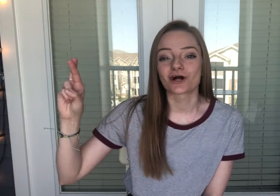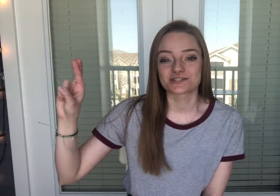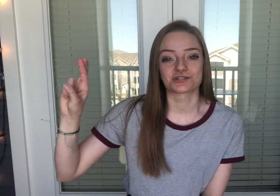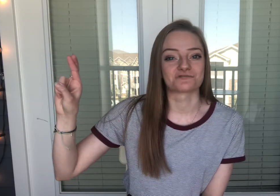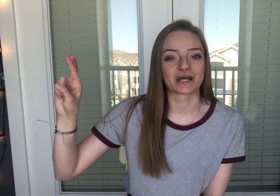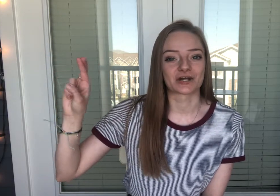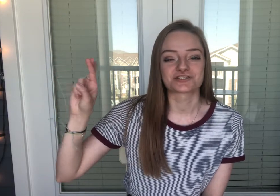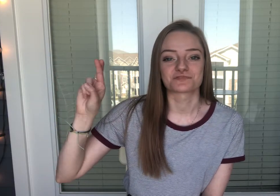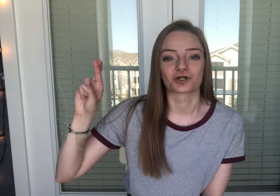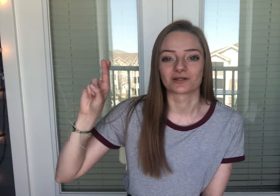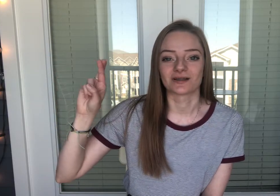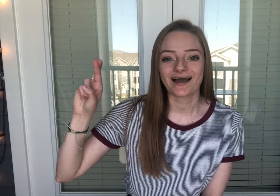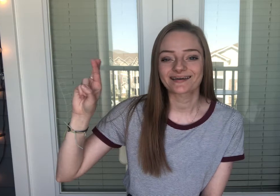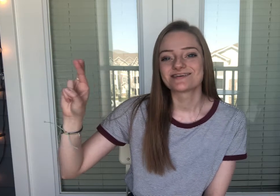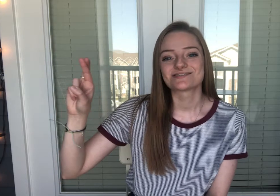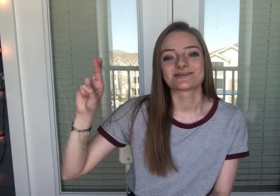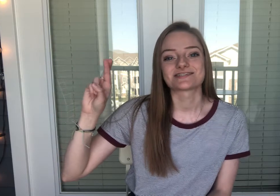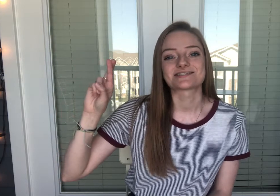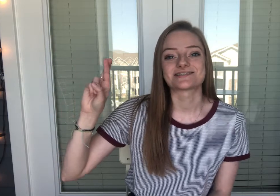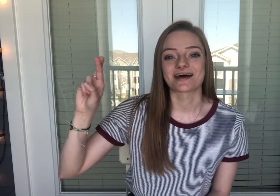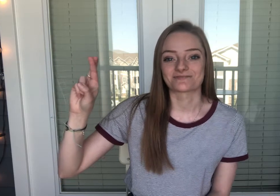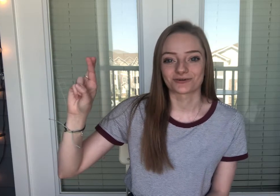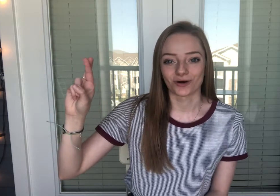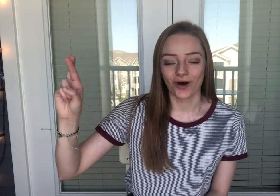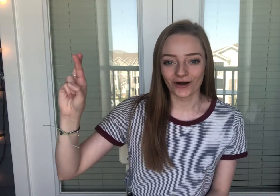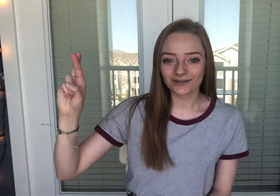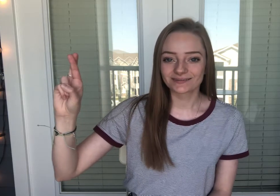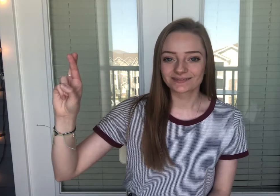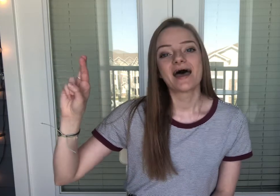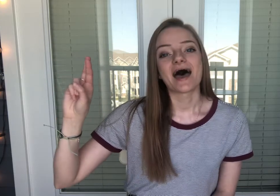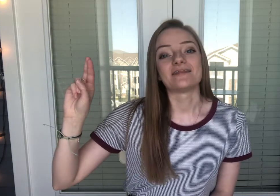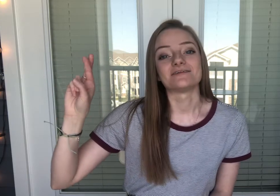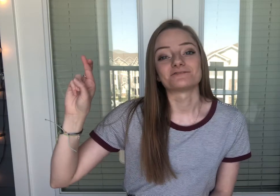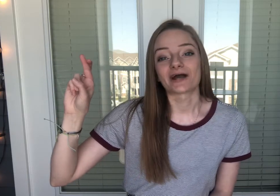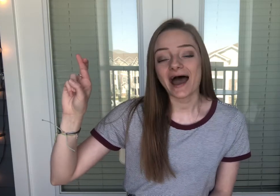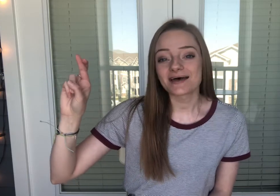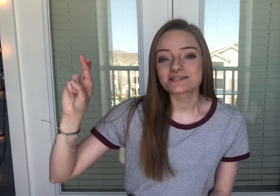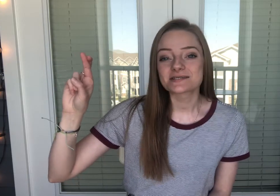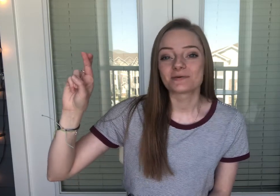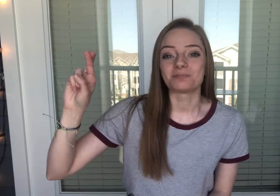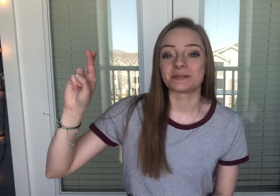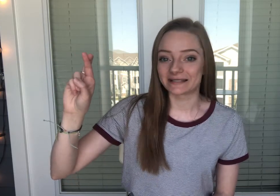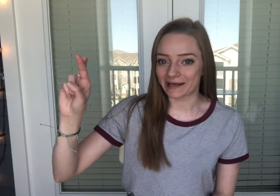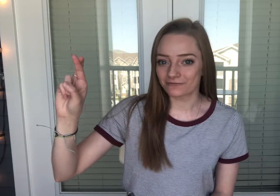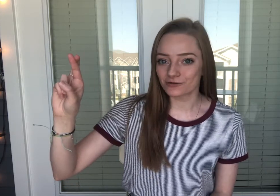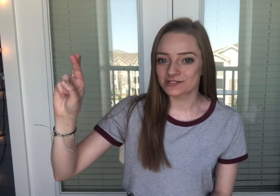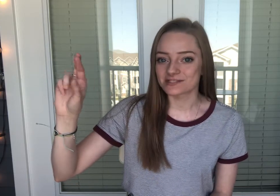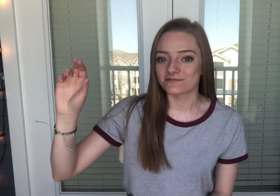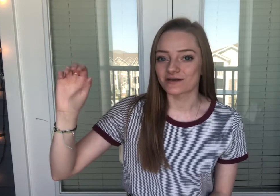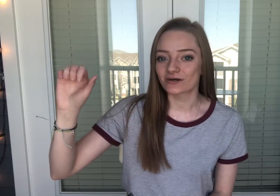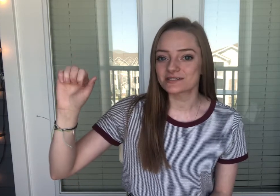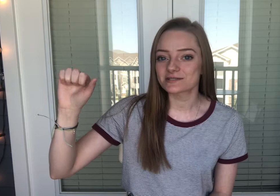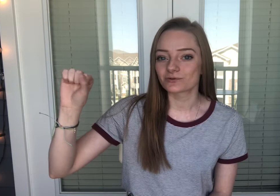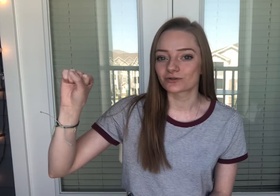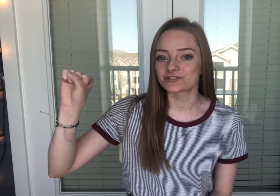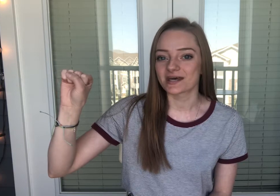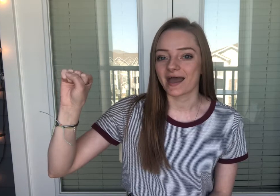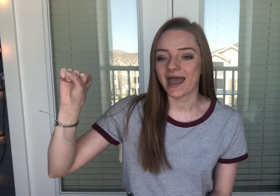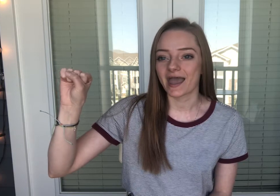crossing your fingers for good luck. So that's the sign for R. And then for S, be careful because it's very similar to A.